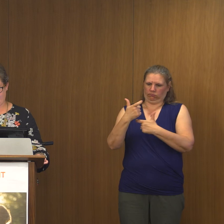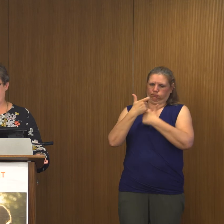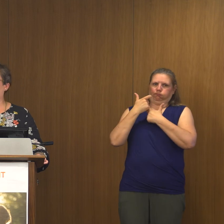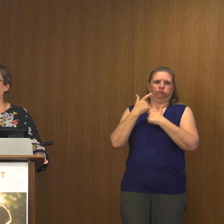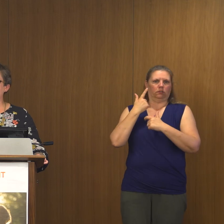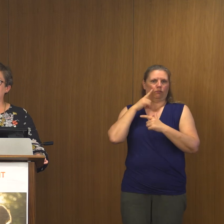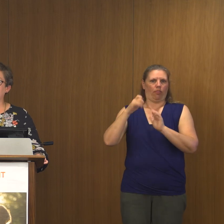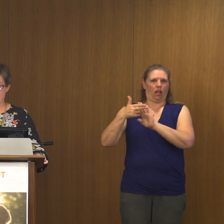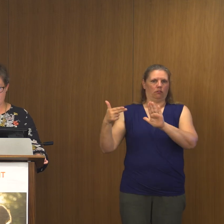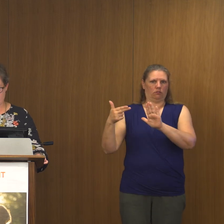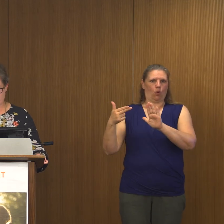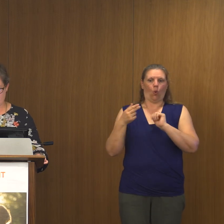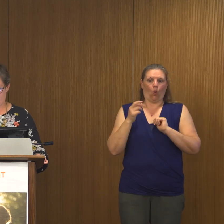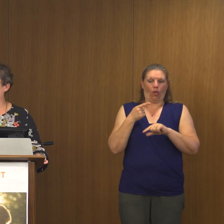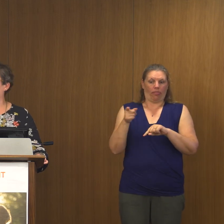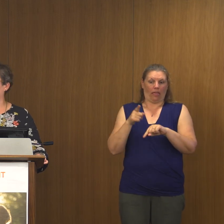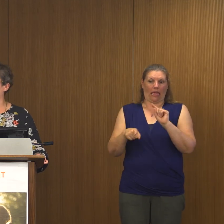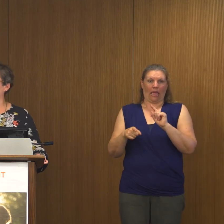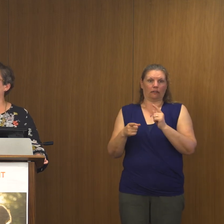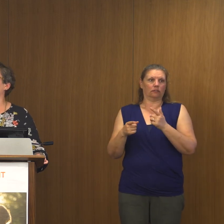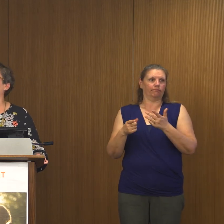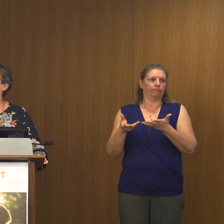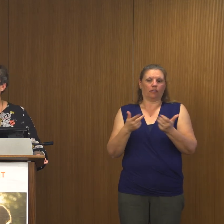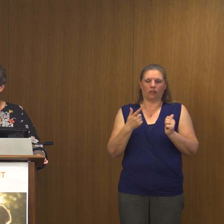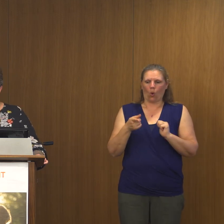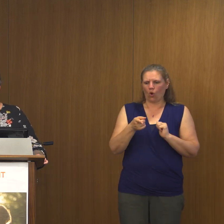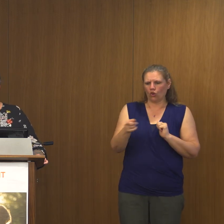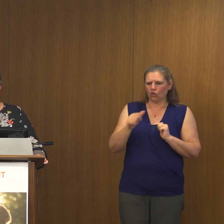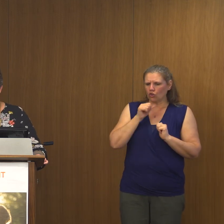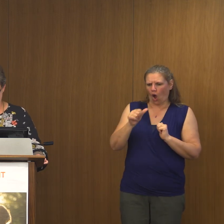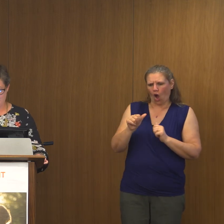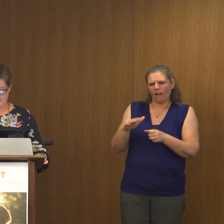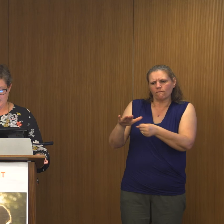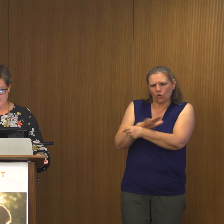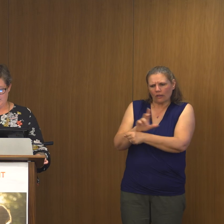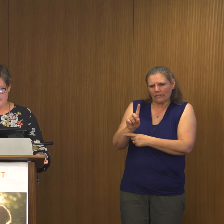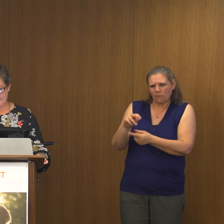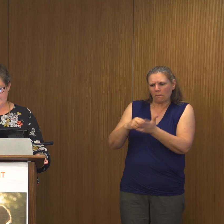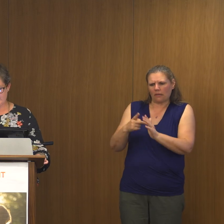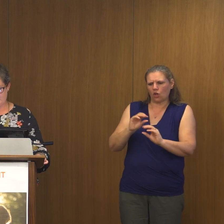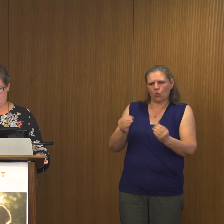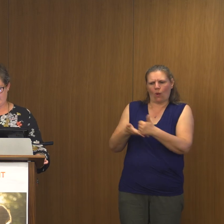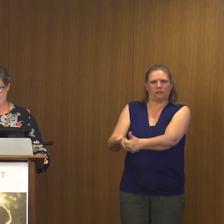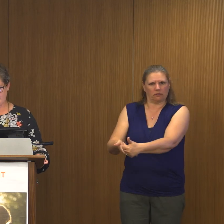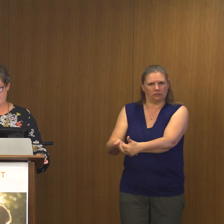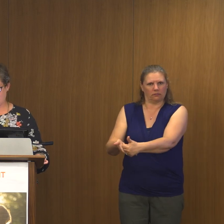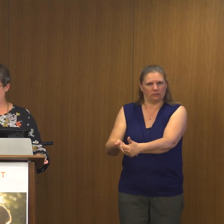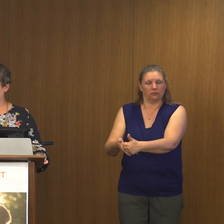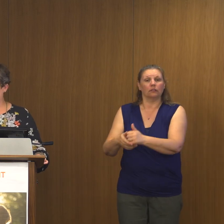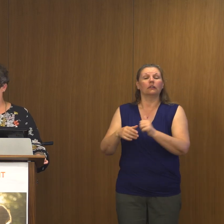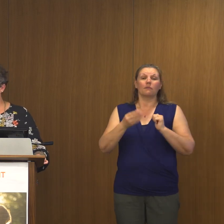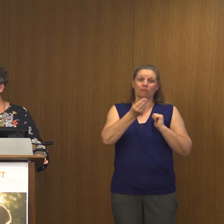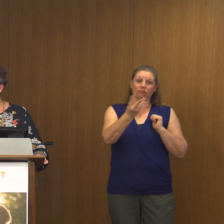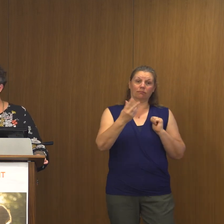don't qualify at all because they're not considered disabled enough for intervention. In any case, parenting is a